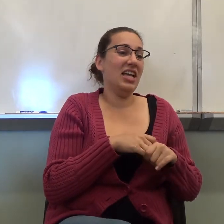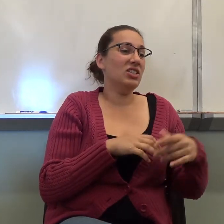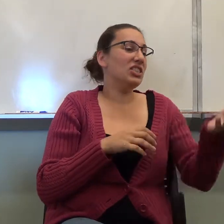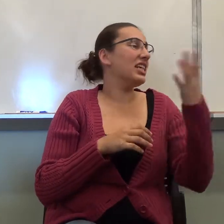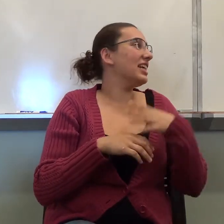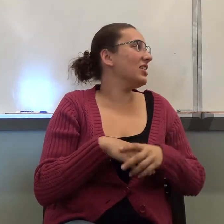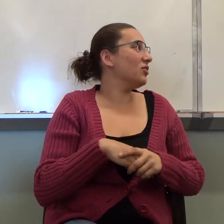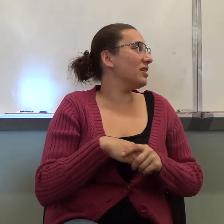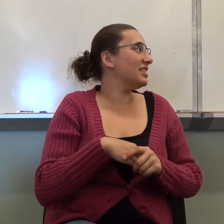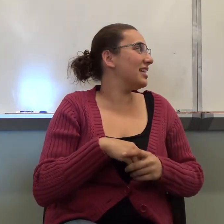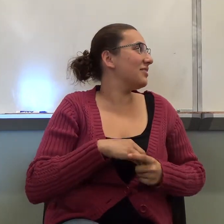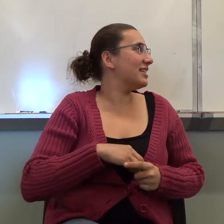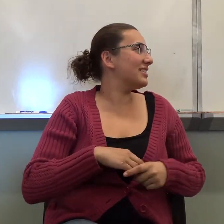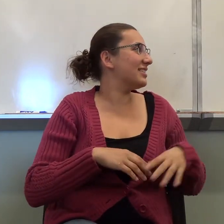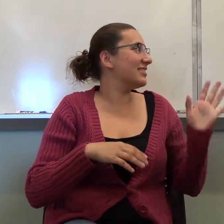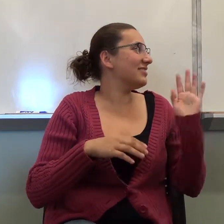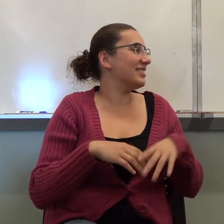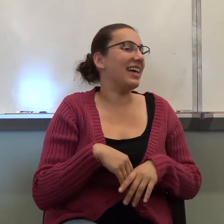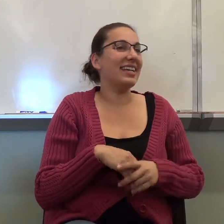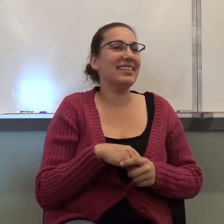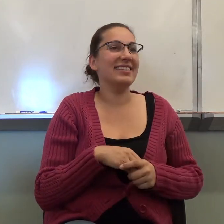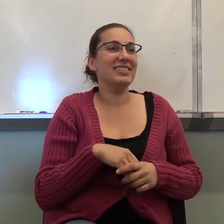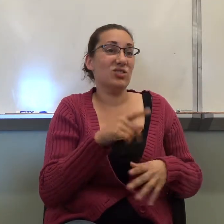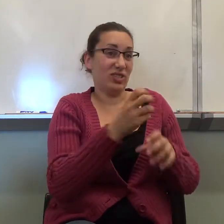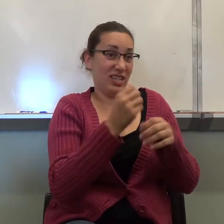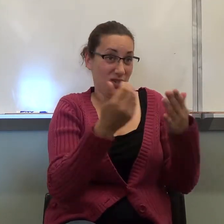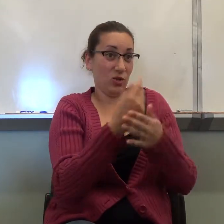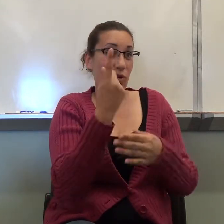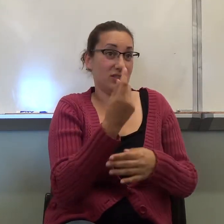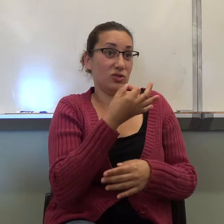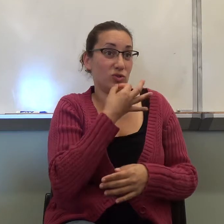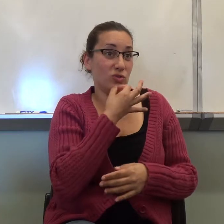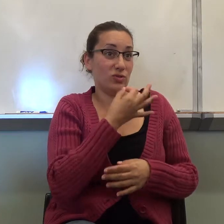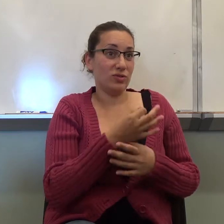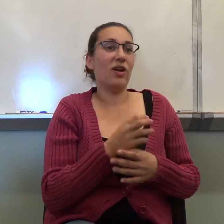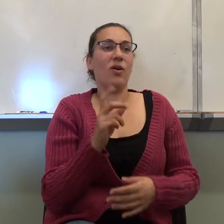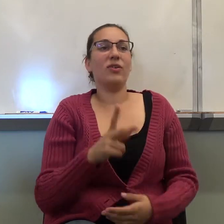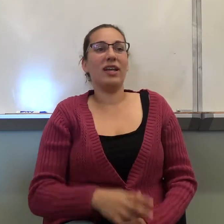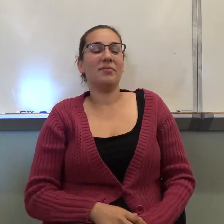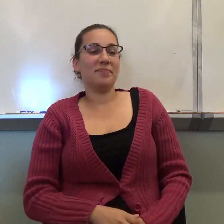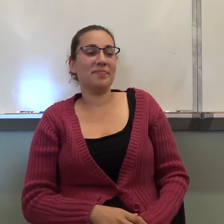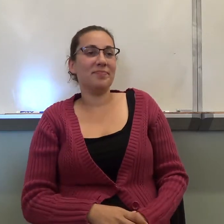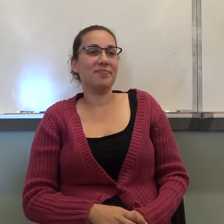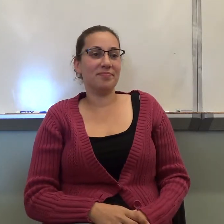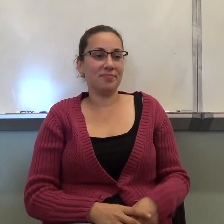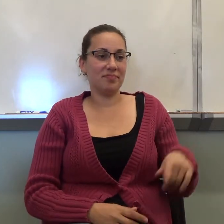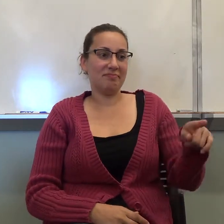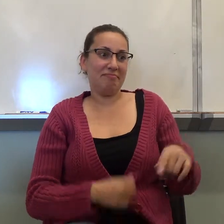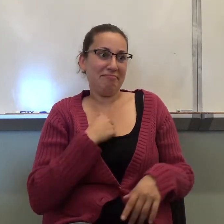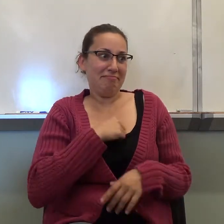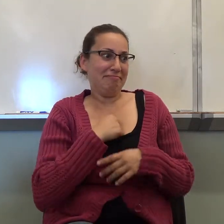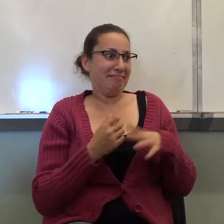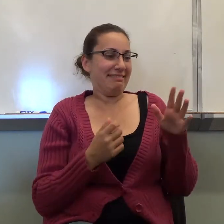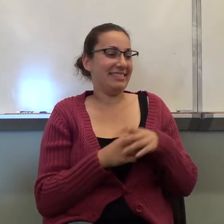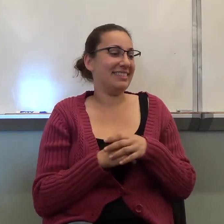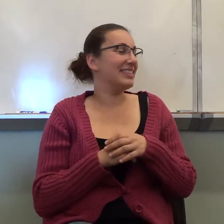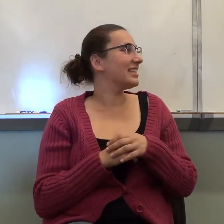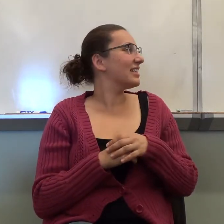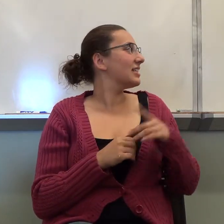She's gonna get new ones anyway, so, yeah. Okay, great. All right, so what we're doing here is saying, because I